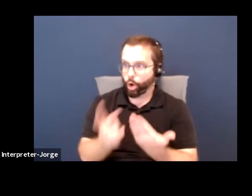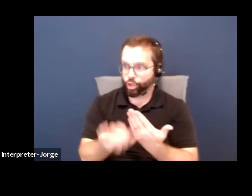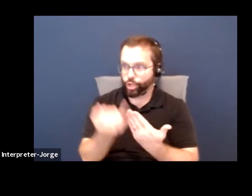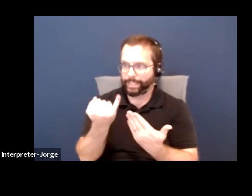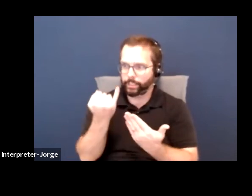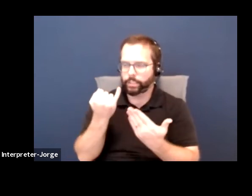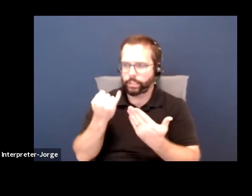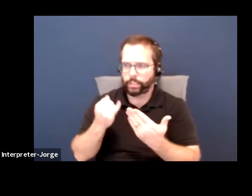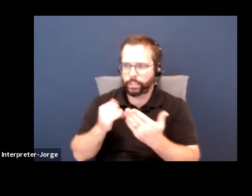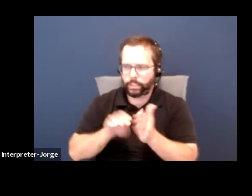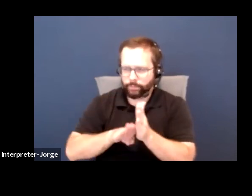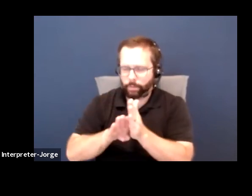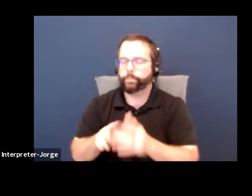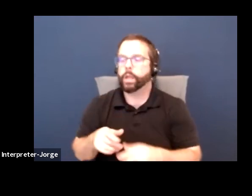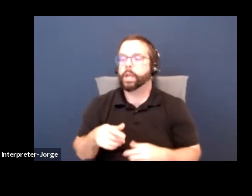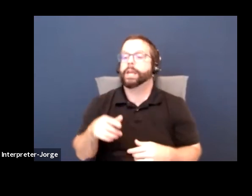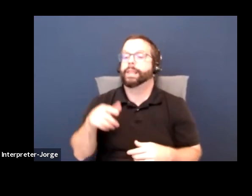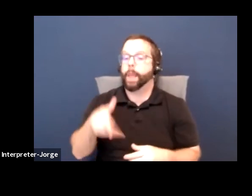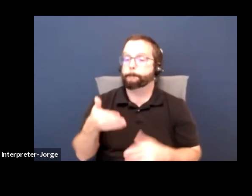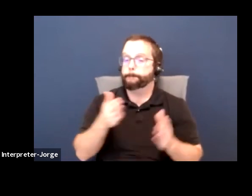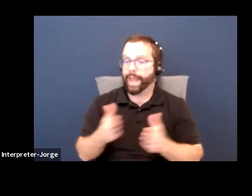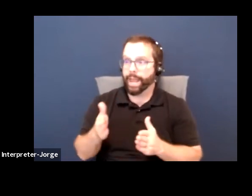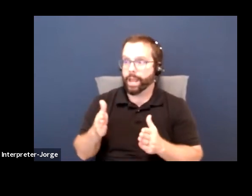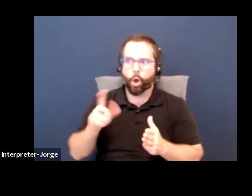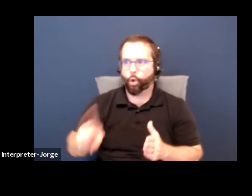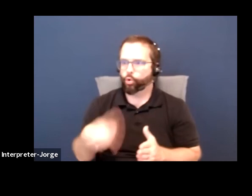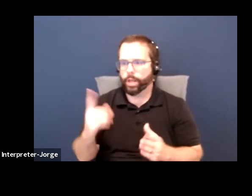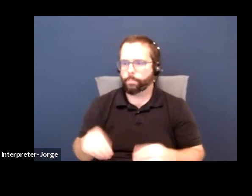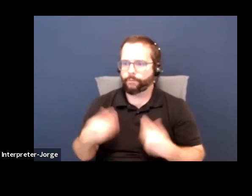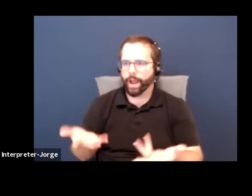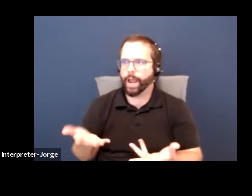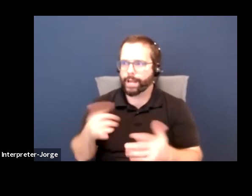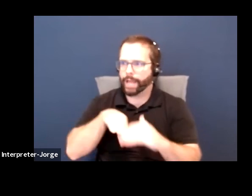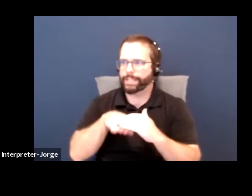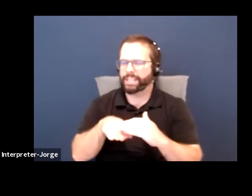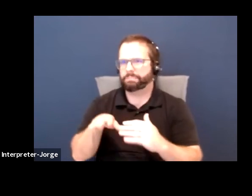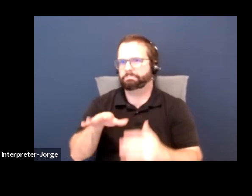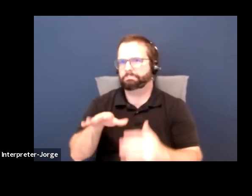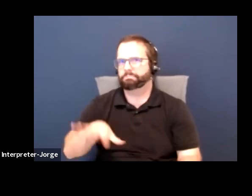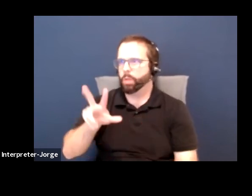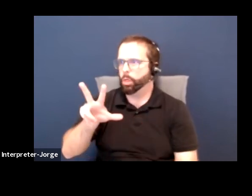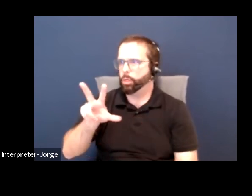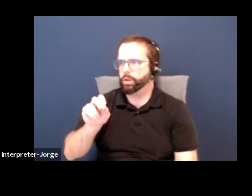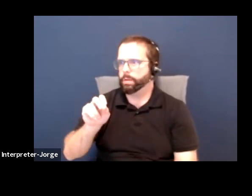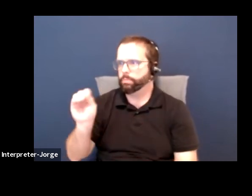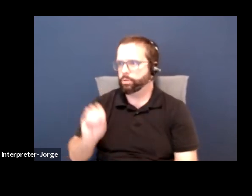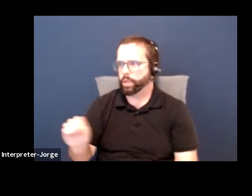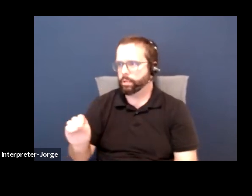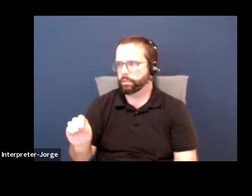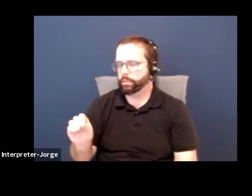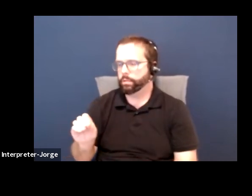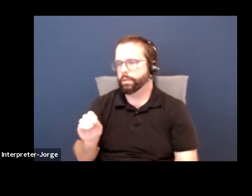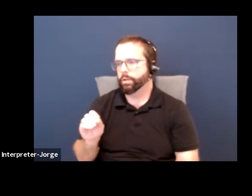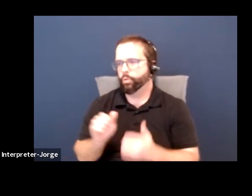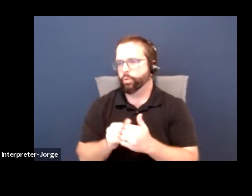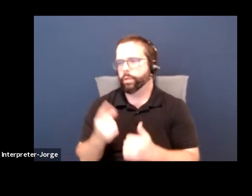only providing 30% of access to the via the ramp,